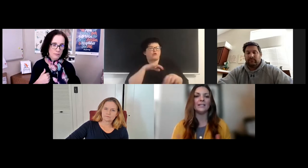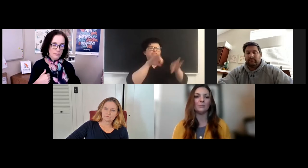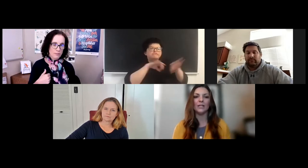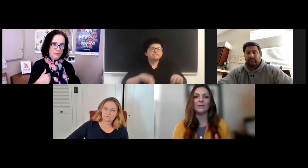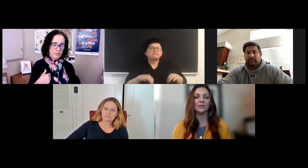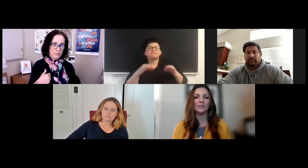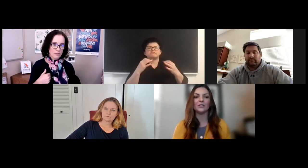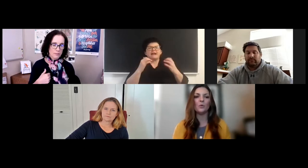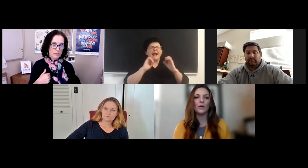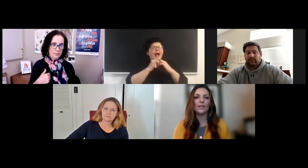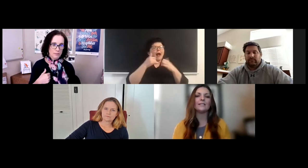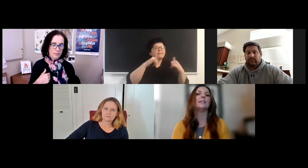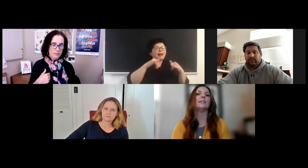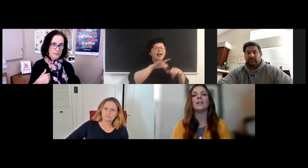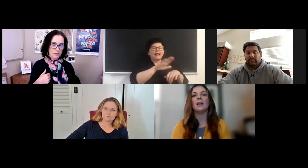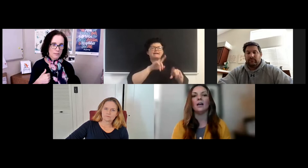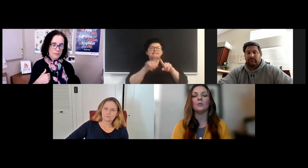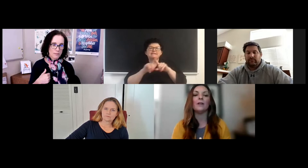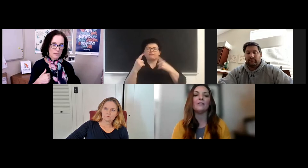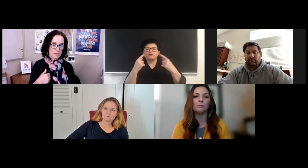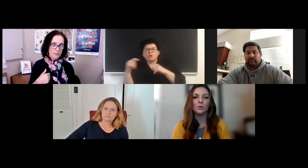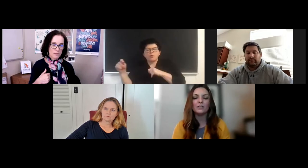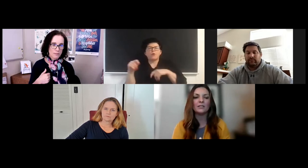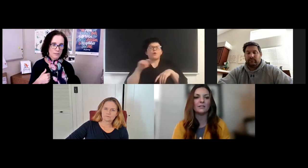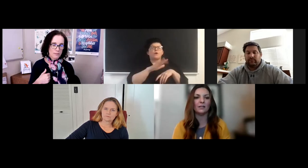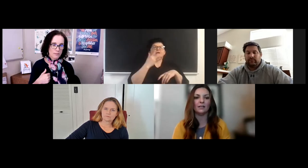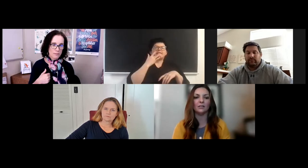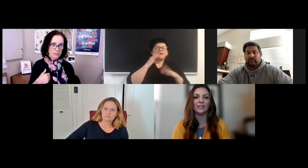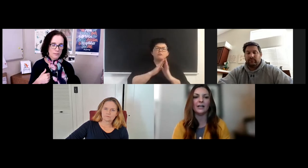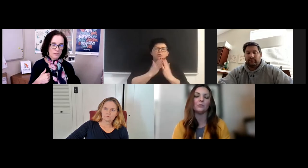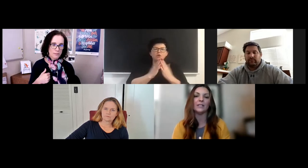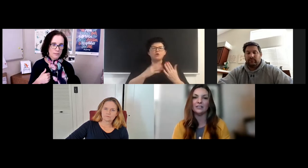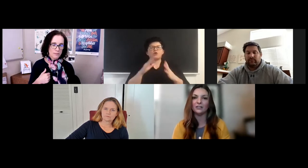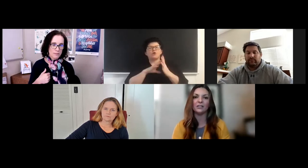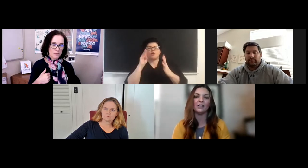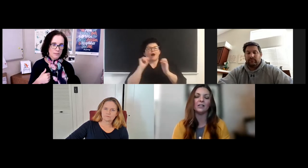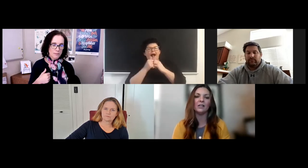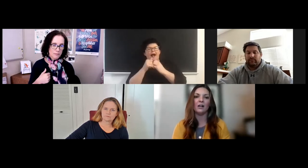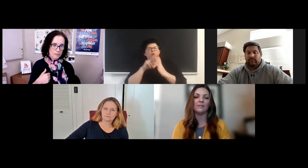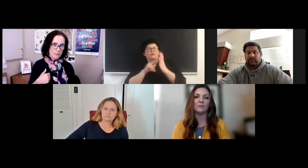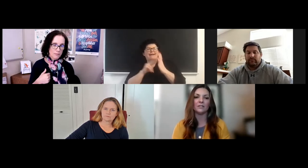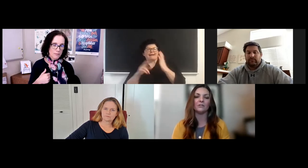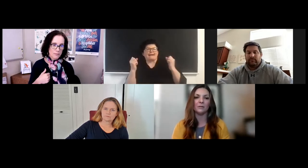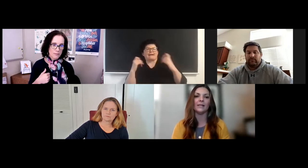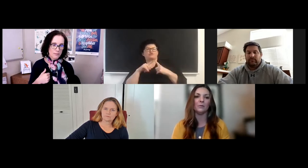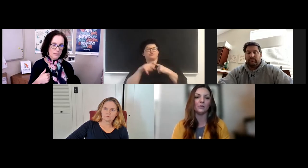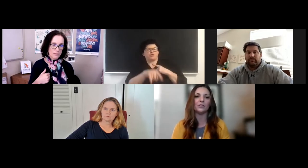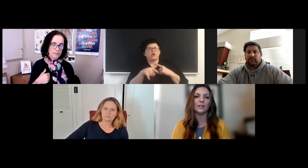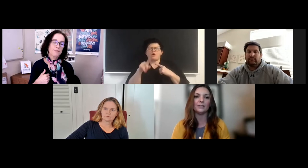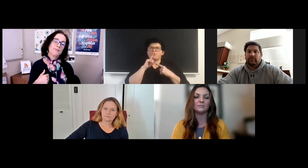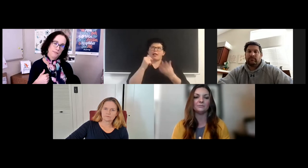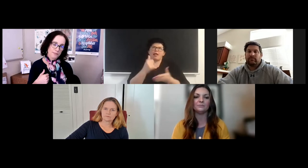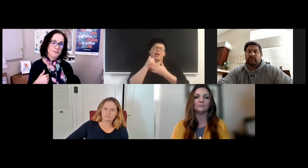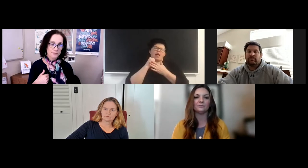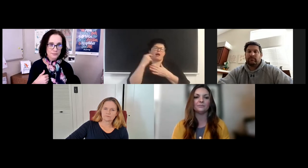the ways to play with her different toys and her favorite books, learning how to read to her, all of that was incredibly helpful to